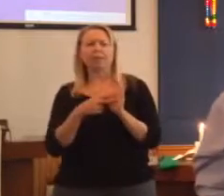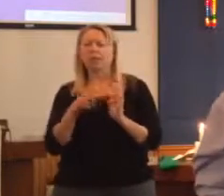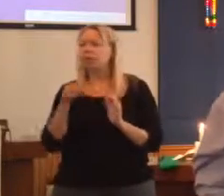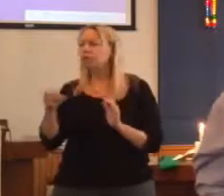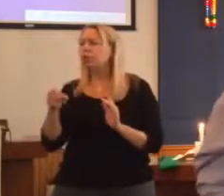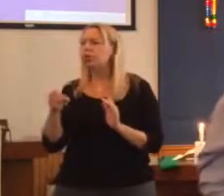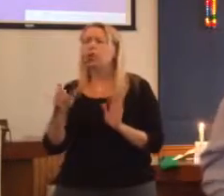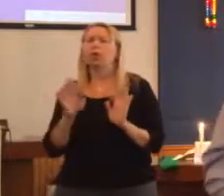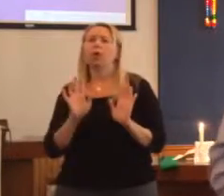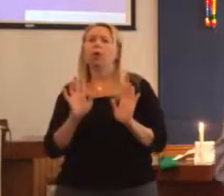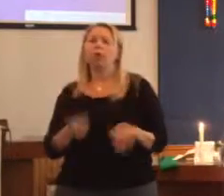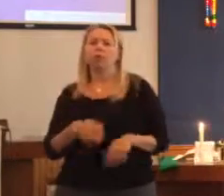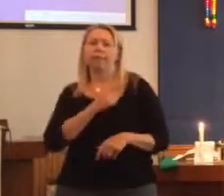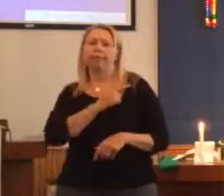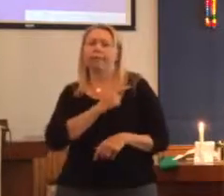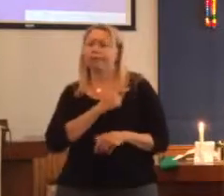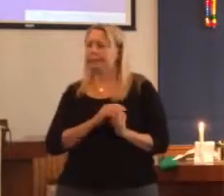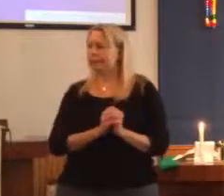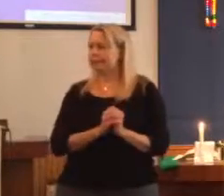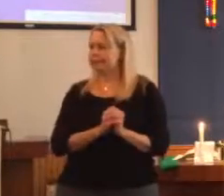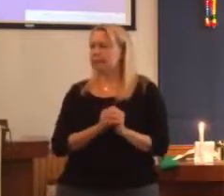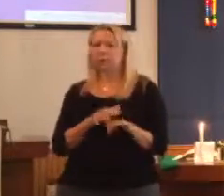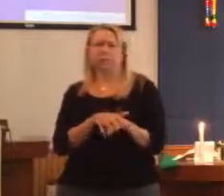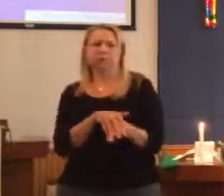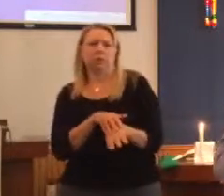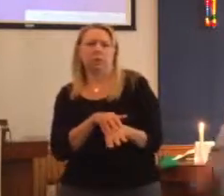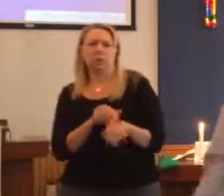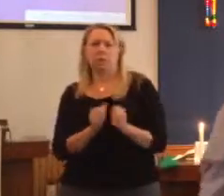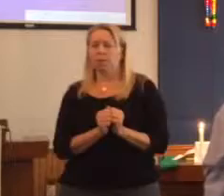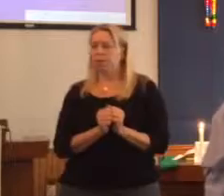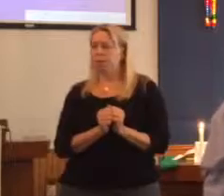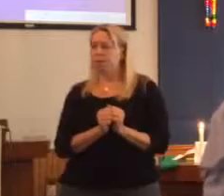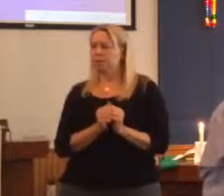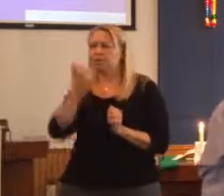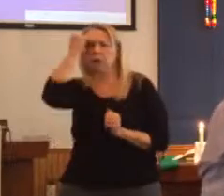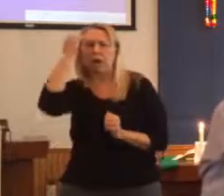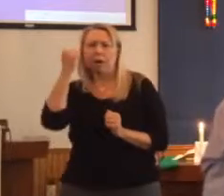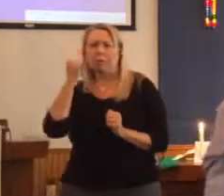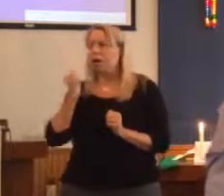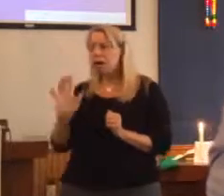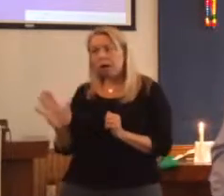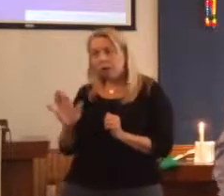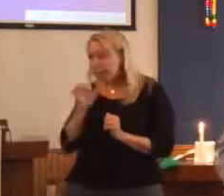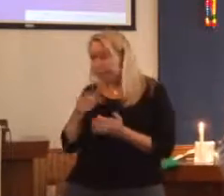slowest, or the weakest, or the poorest, or the dumbest.